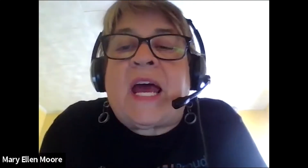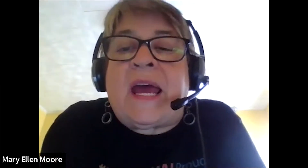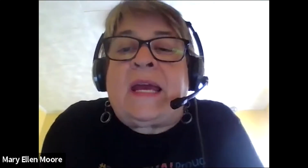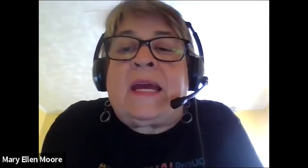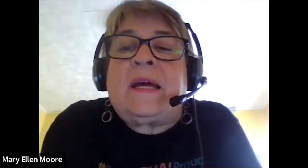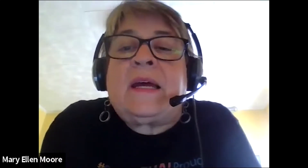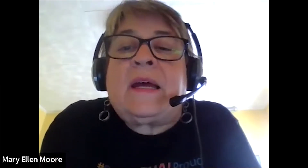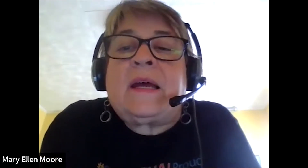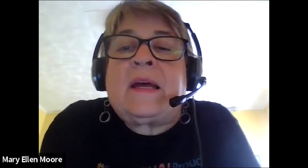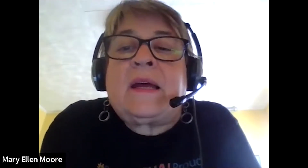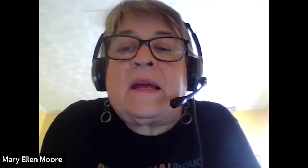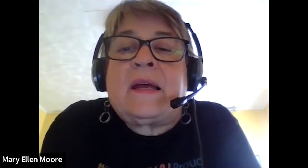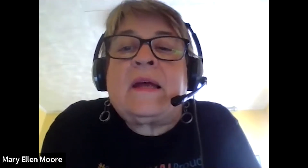J.